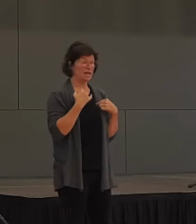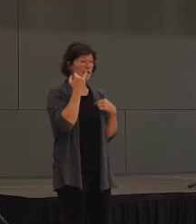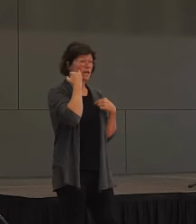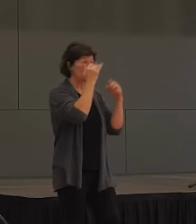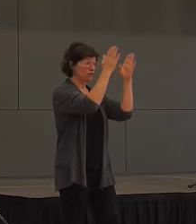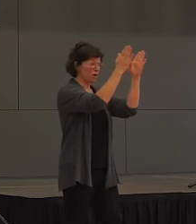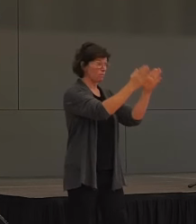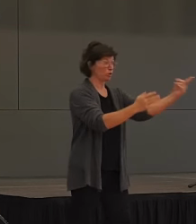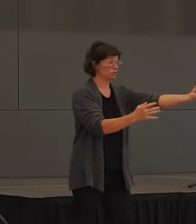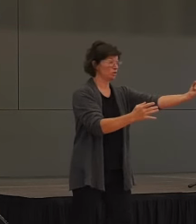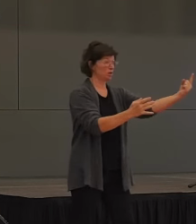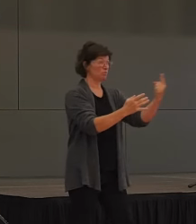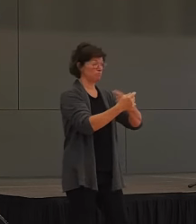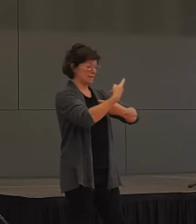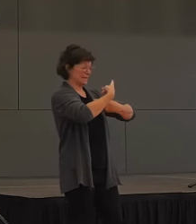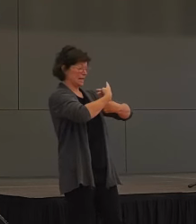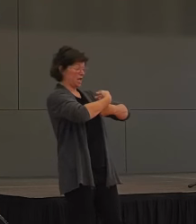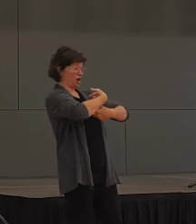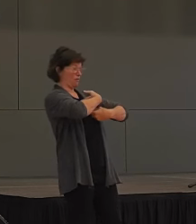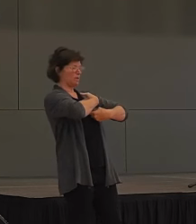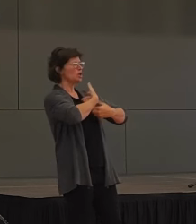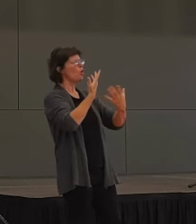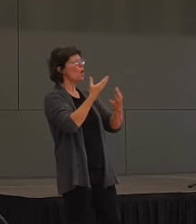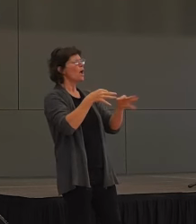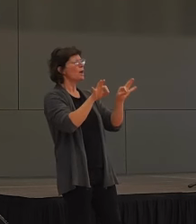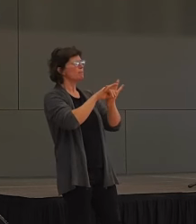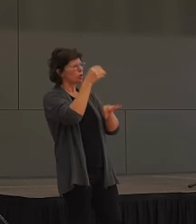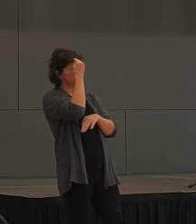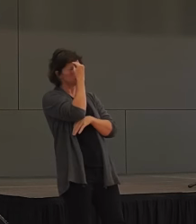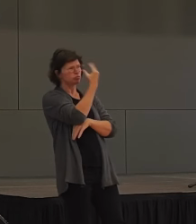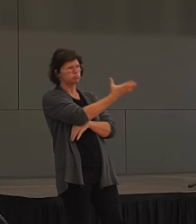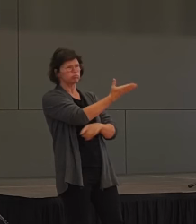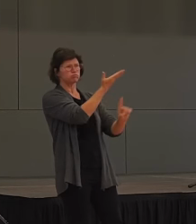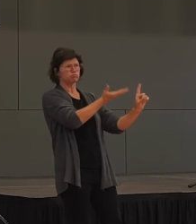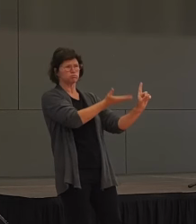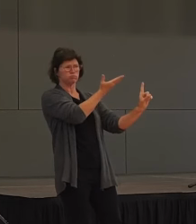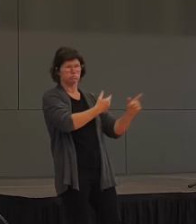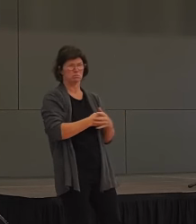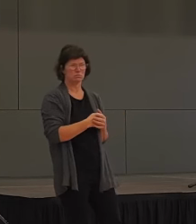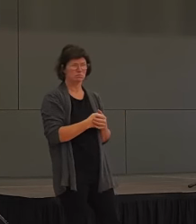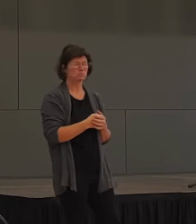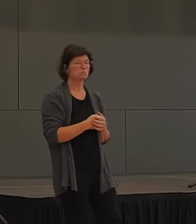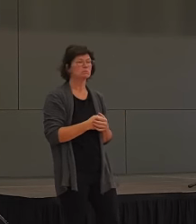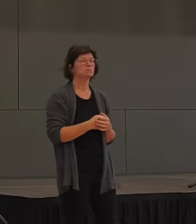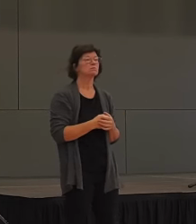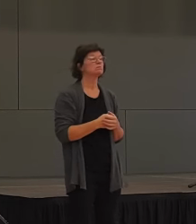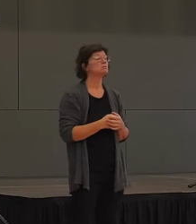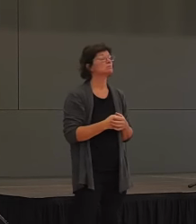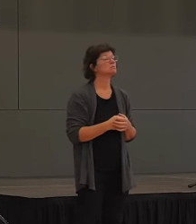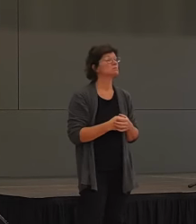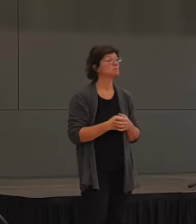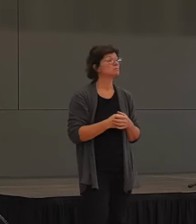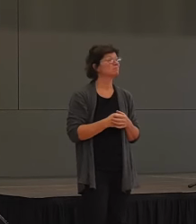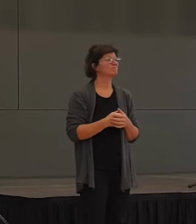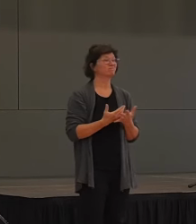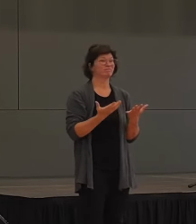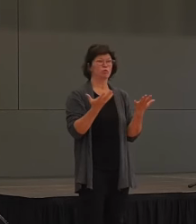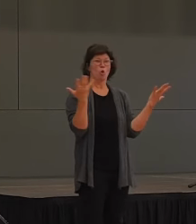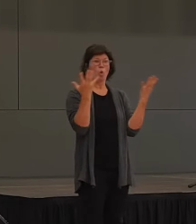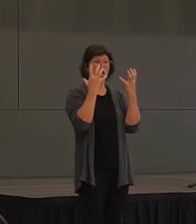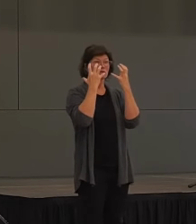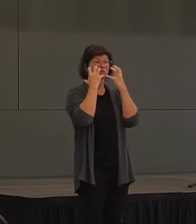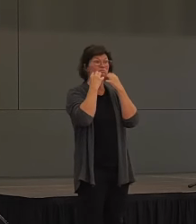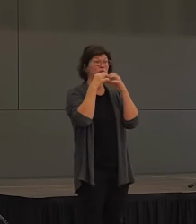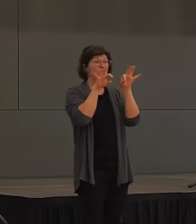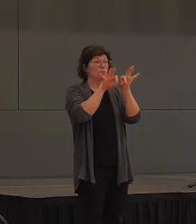providing care to me? And everybody is different. As many people as there are in this room are how